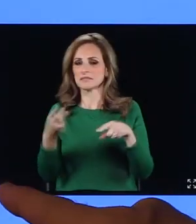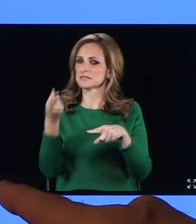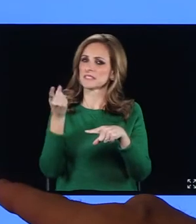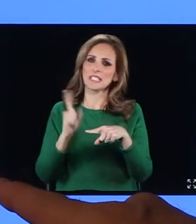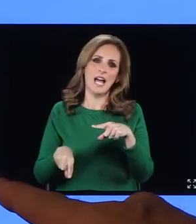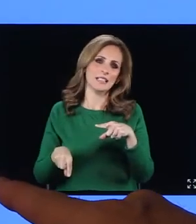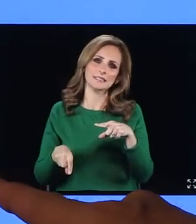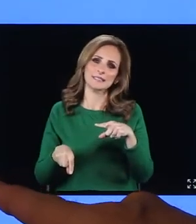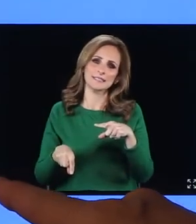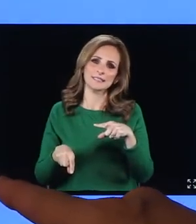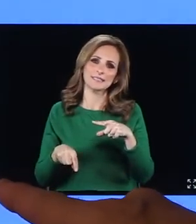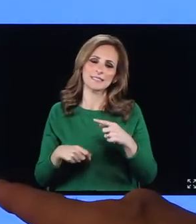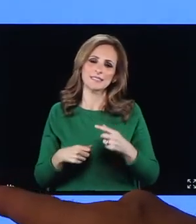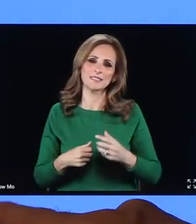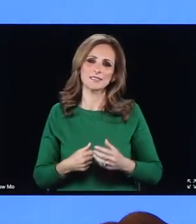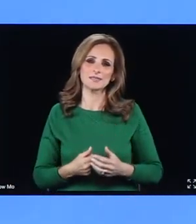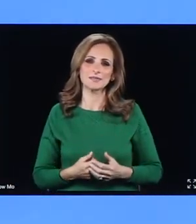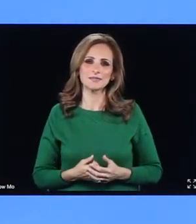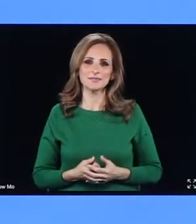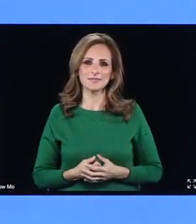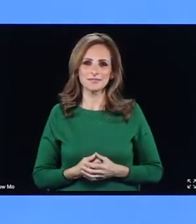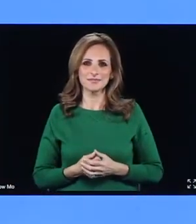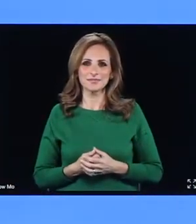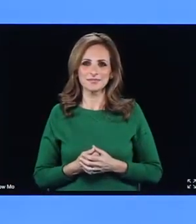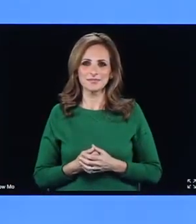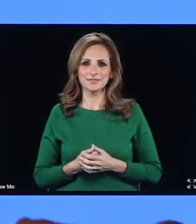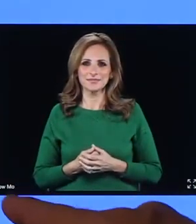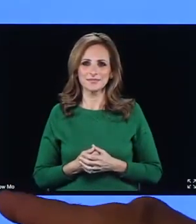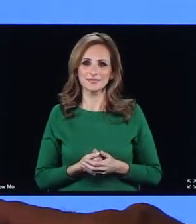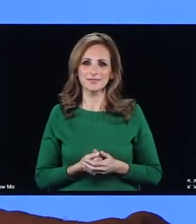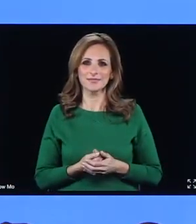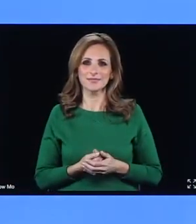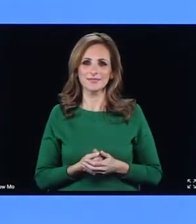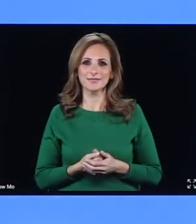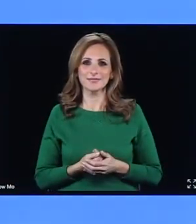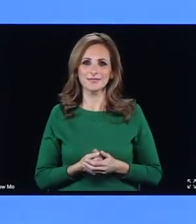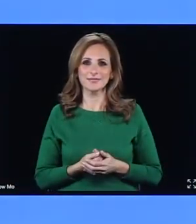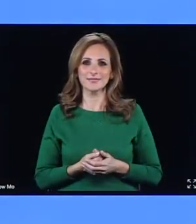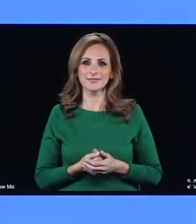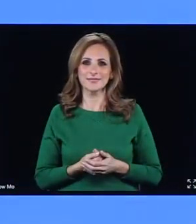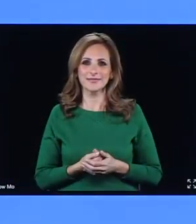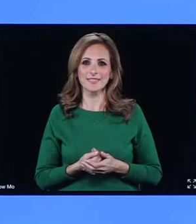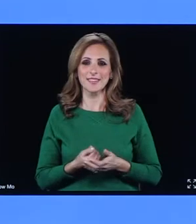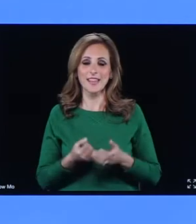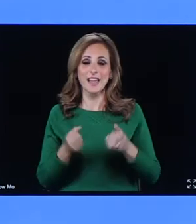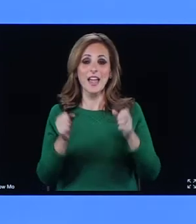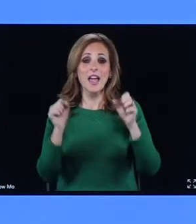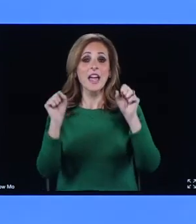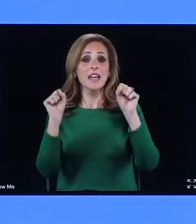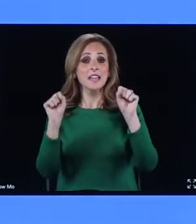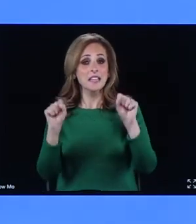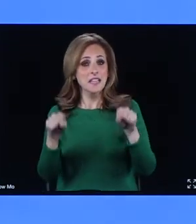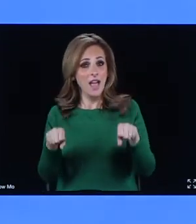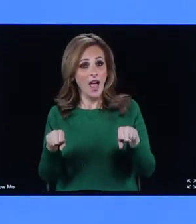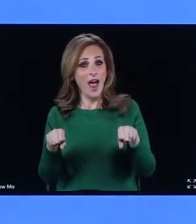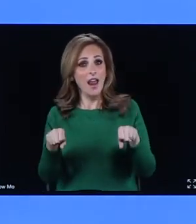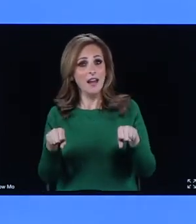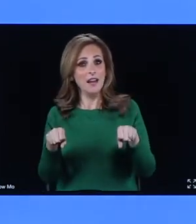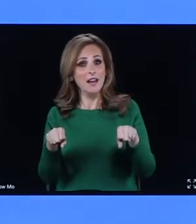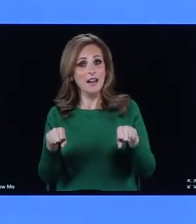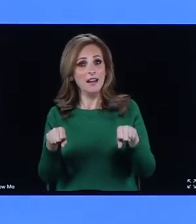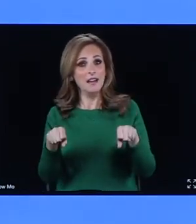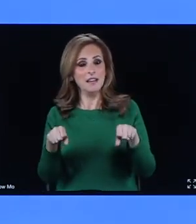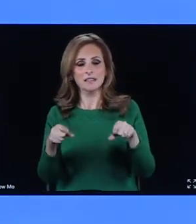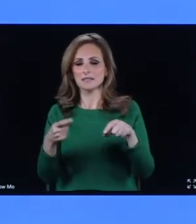And what I love about this is it has the feature with the ability to do slow motion. So, you can follow very,